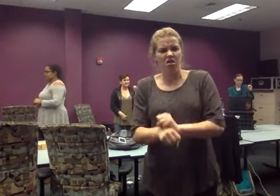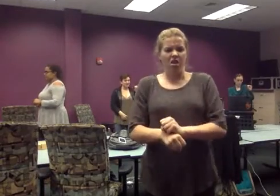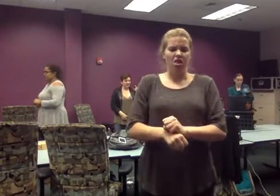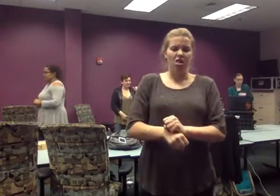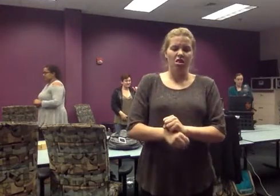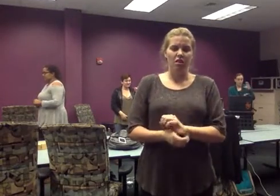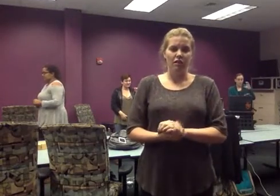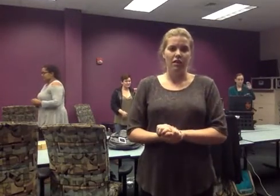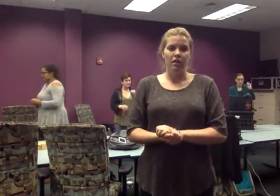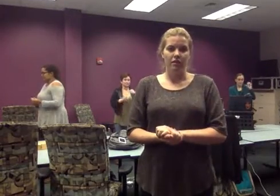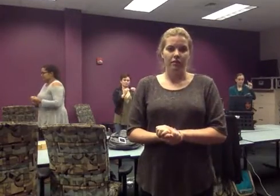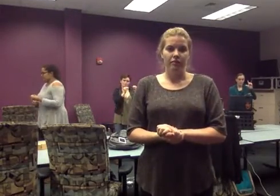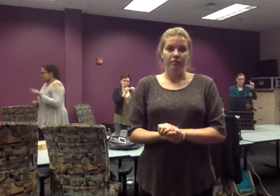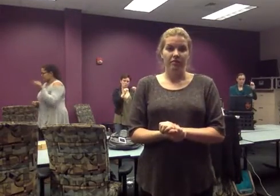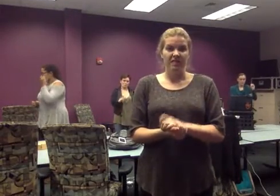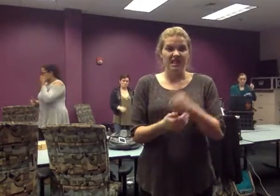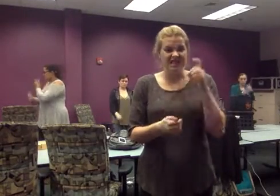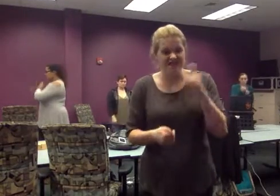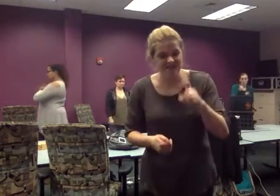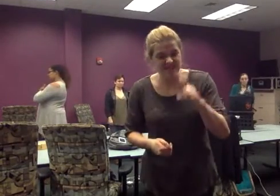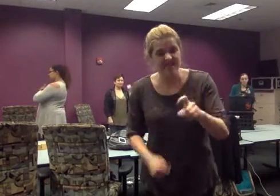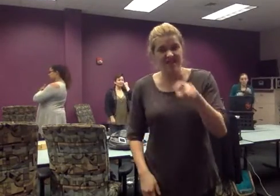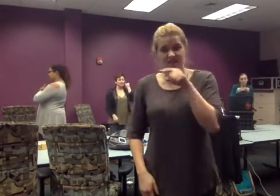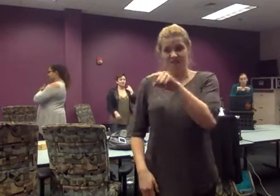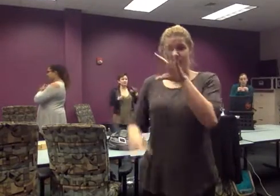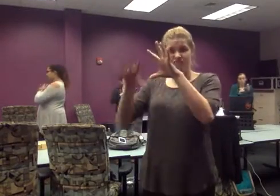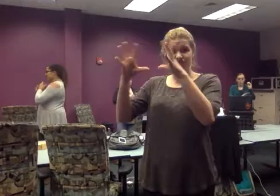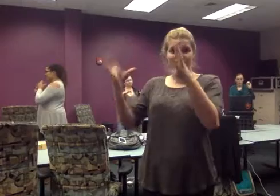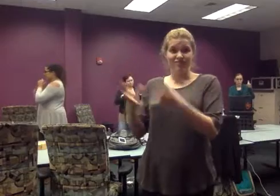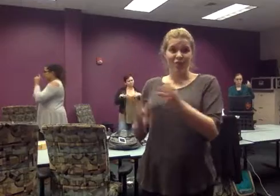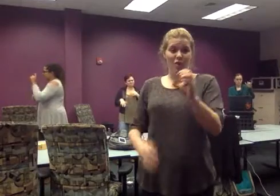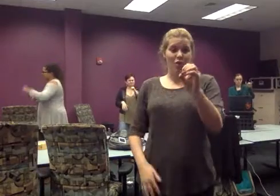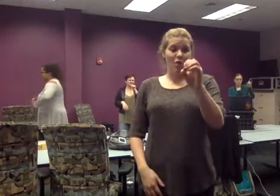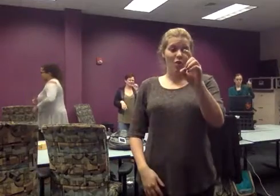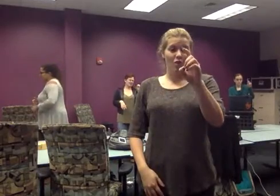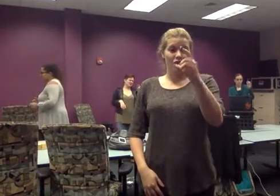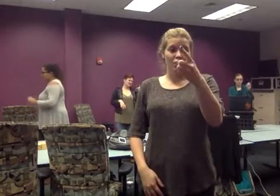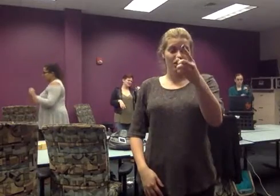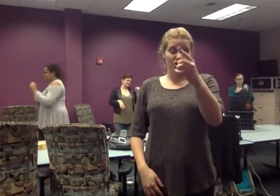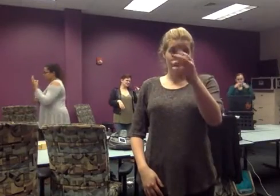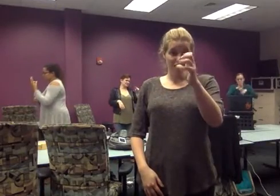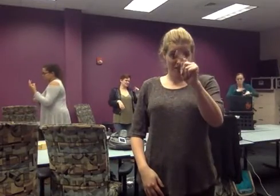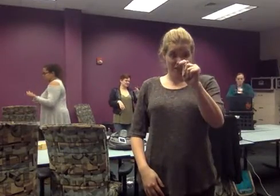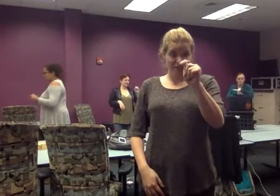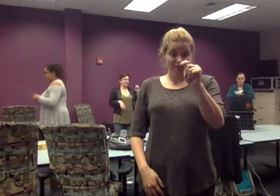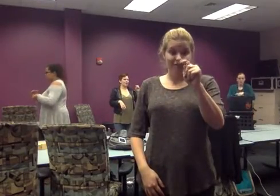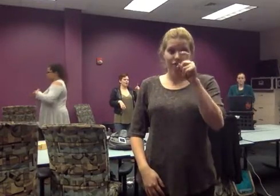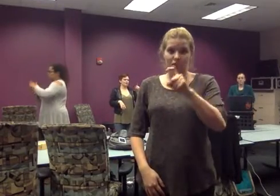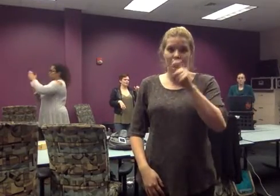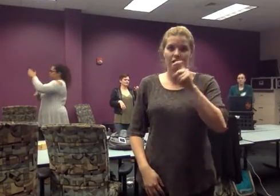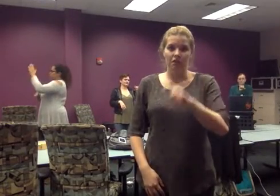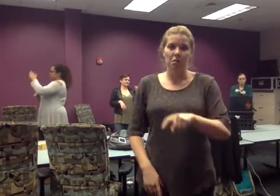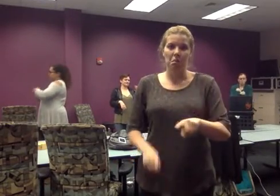your muscles are resting, they need less oxygen. But just as you're working harder, you're breathing in, you're carrying more